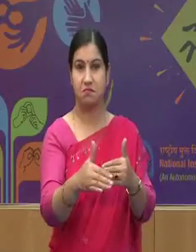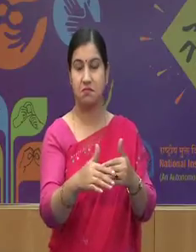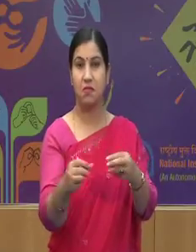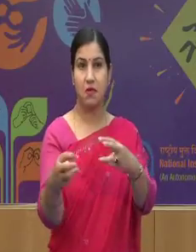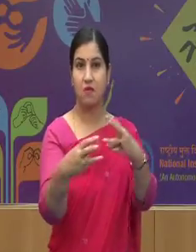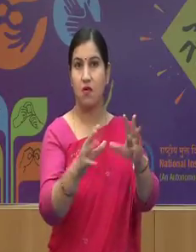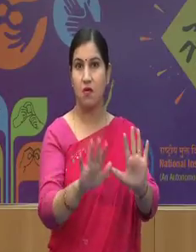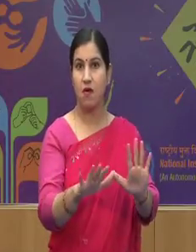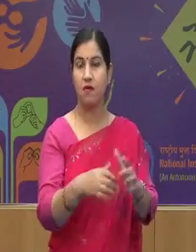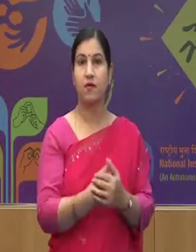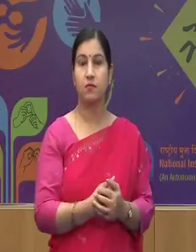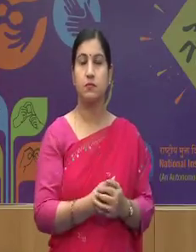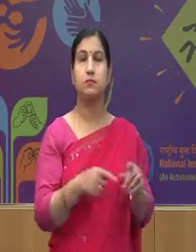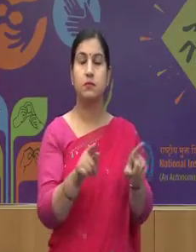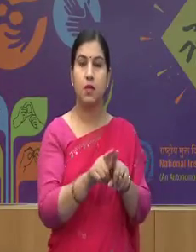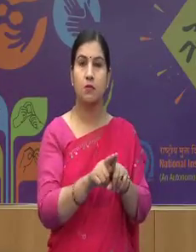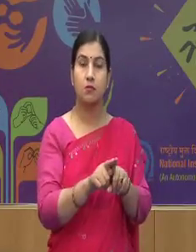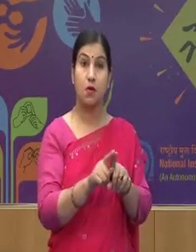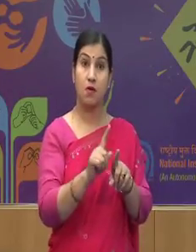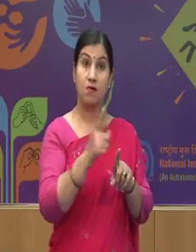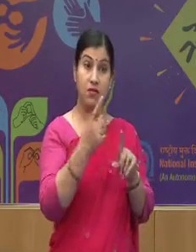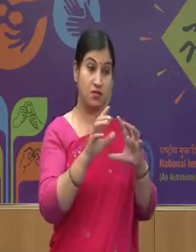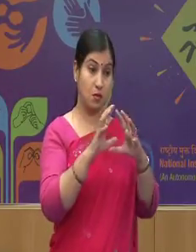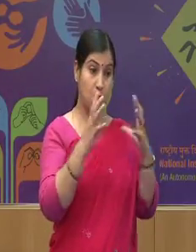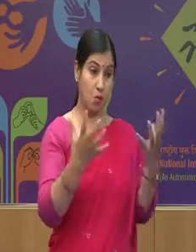and the world faced another war within 20 years.